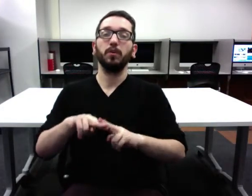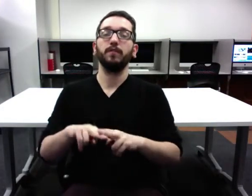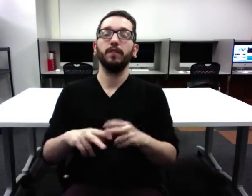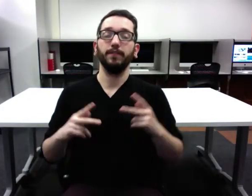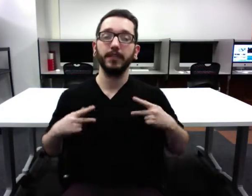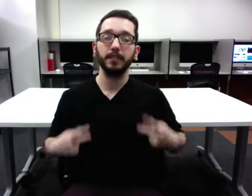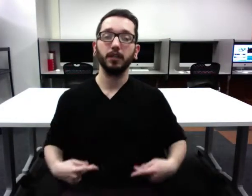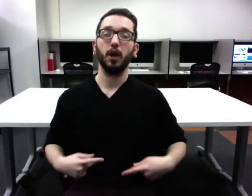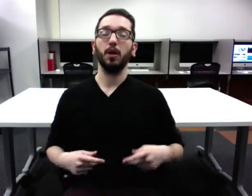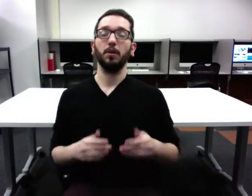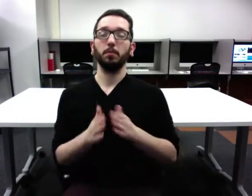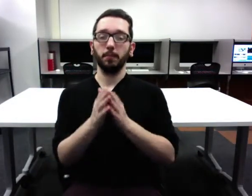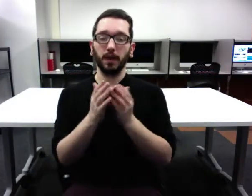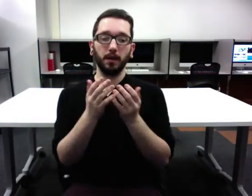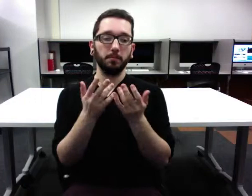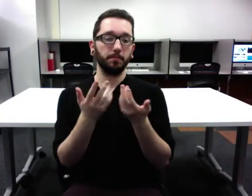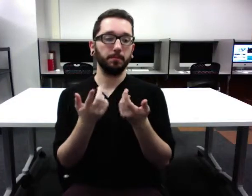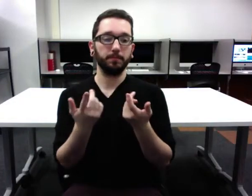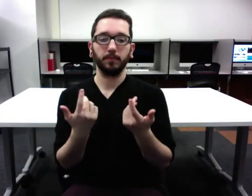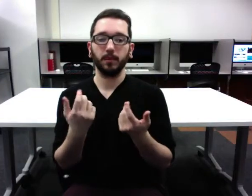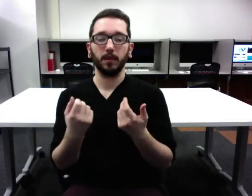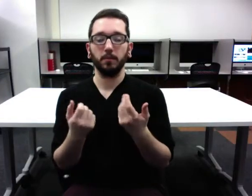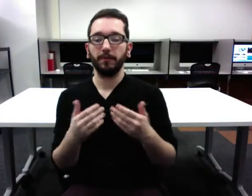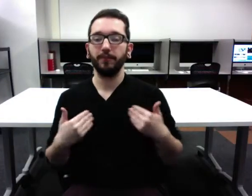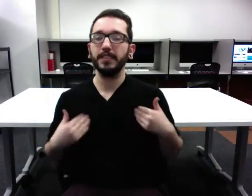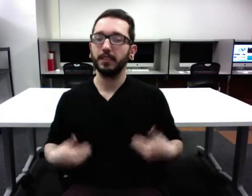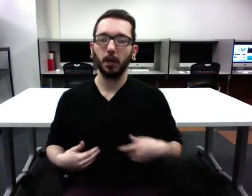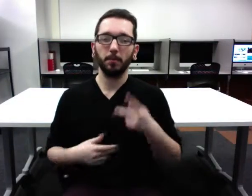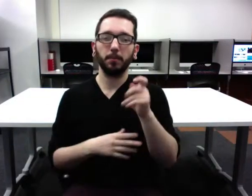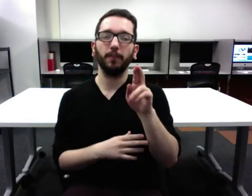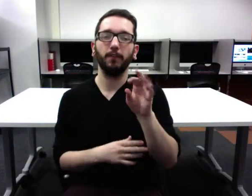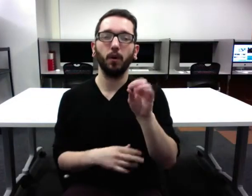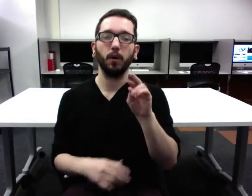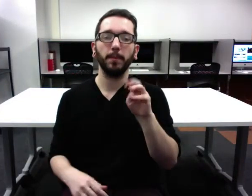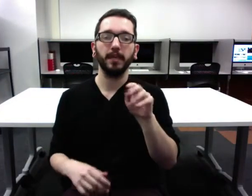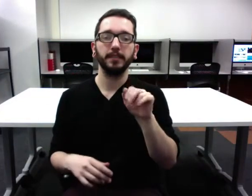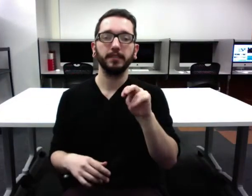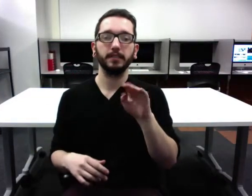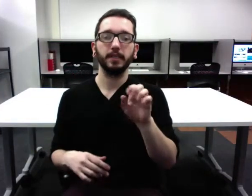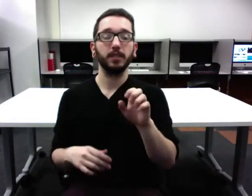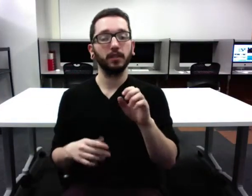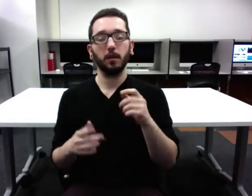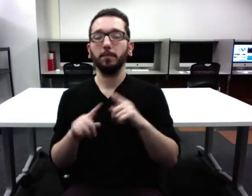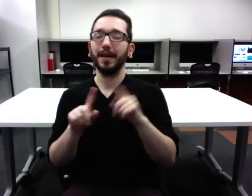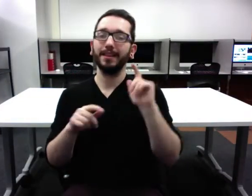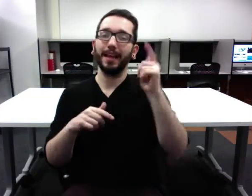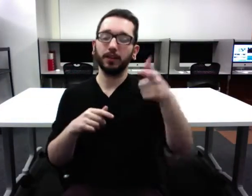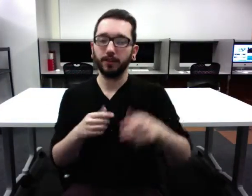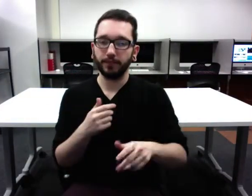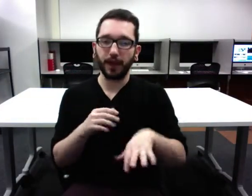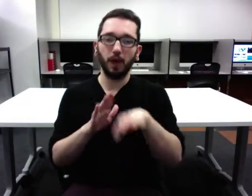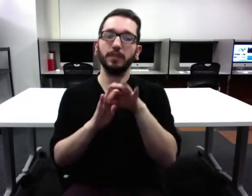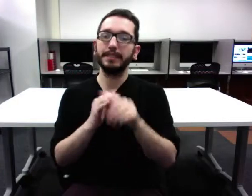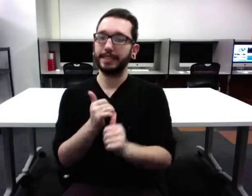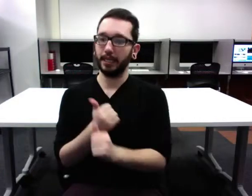sports. And so in that case, it became dangerous, and so it actually was removed from the market. We need to know what is safe, what's